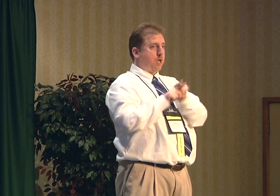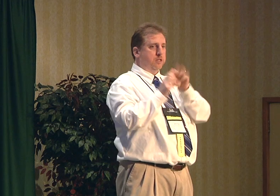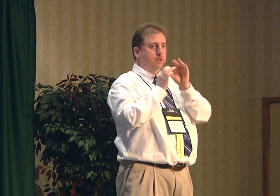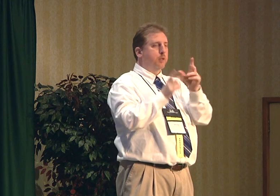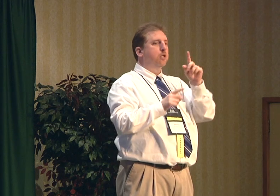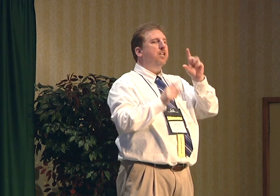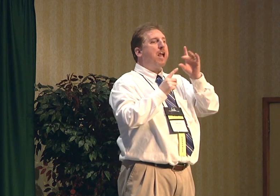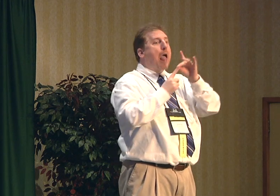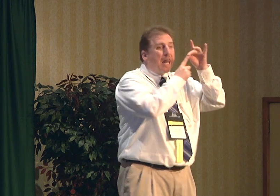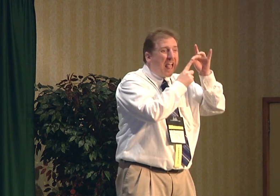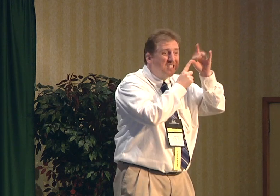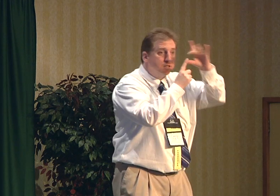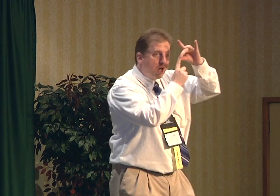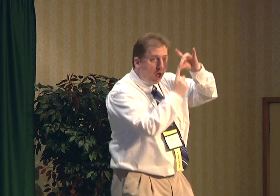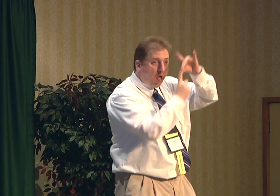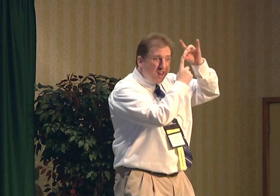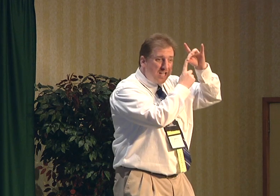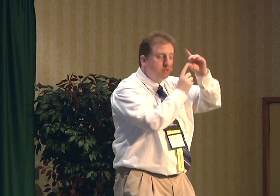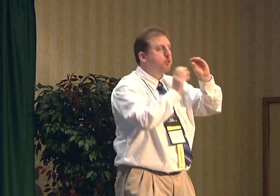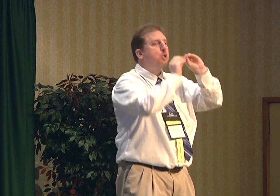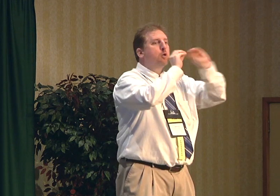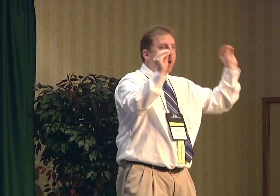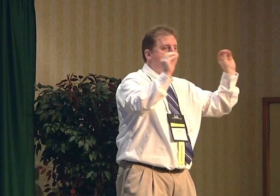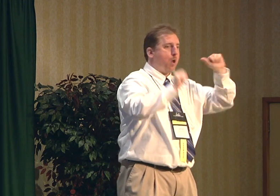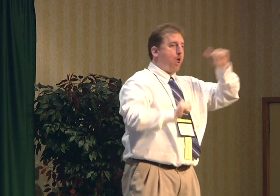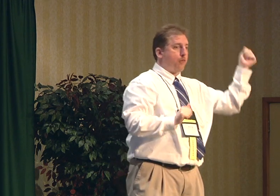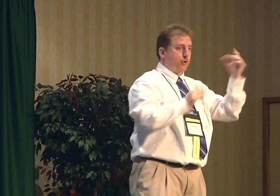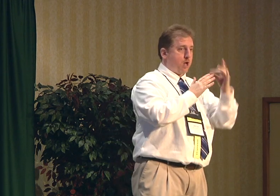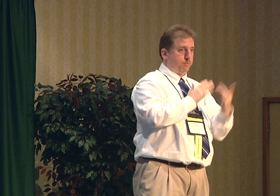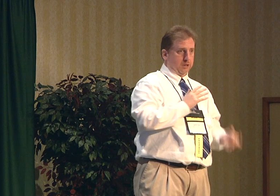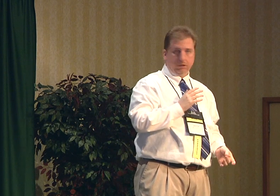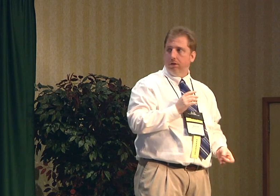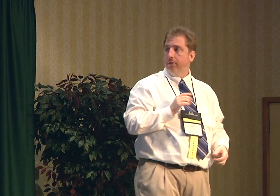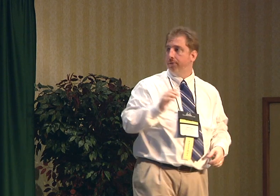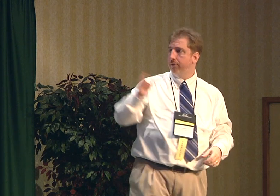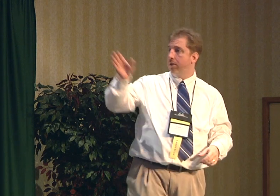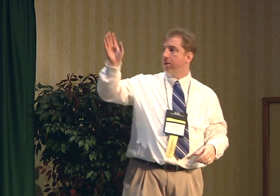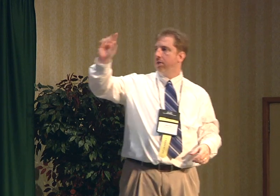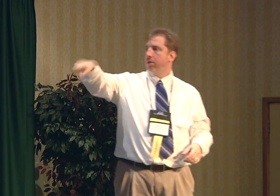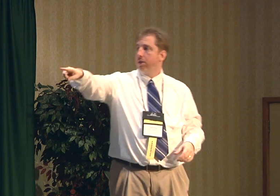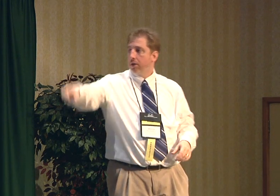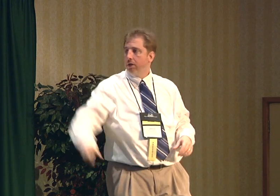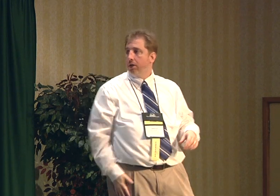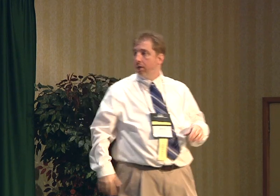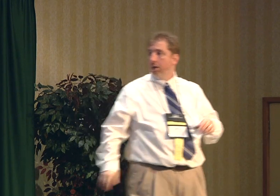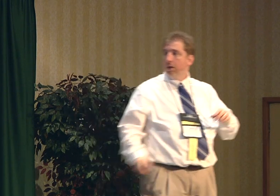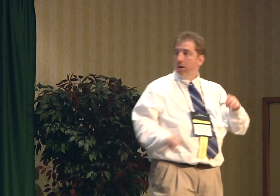emphasis on the fact that family members should not be used to interpret unless there are no other